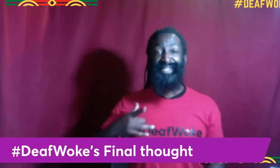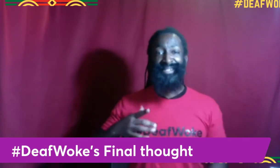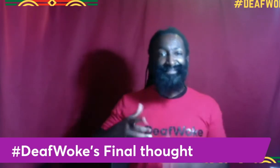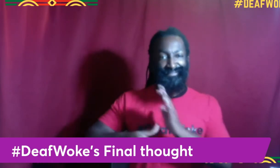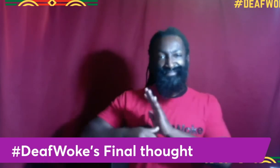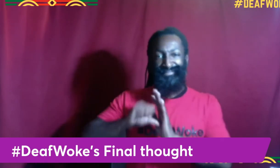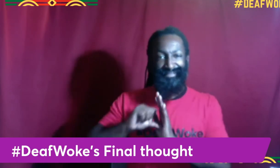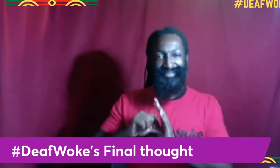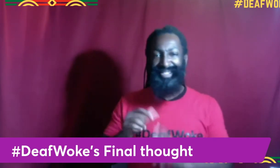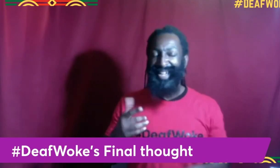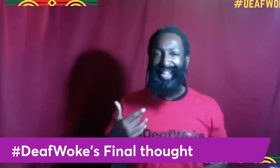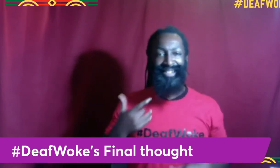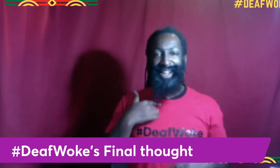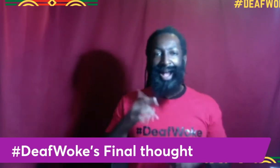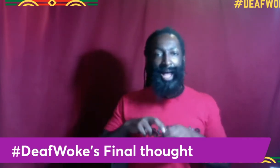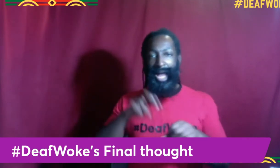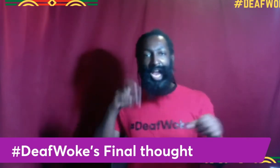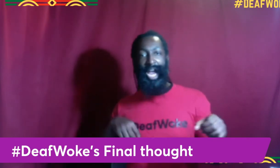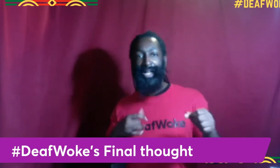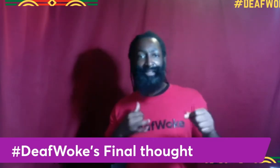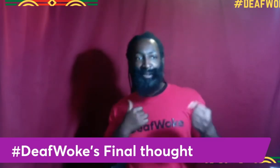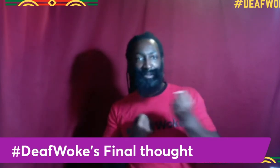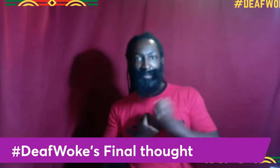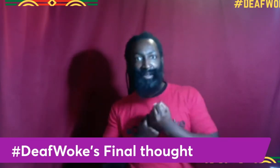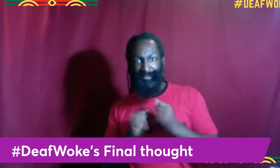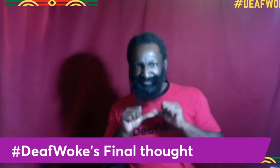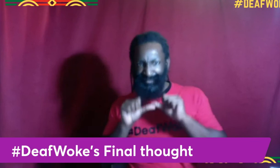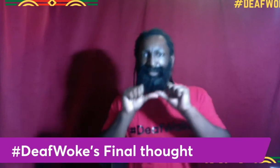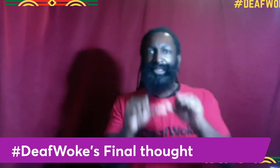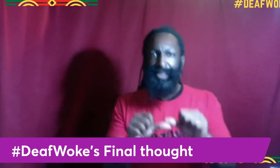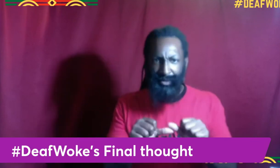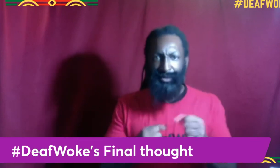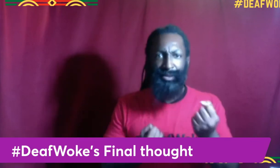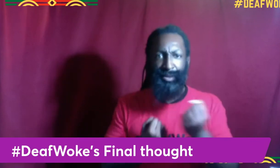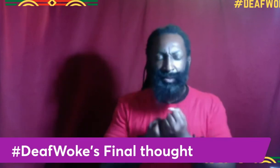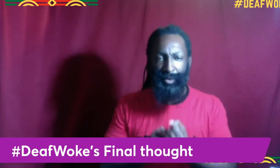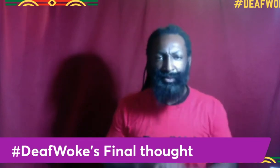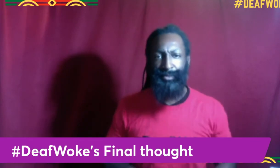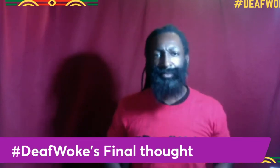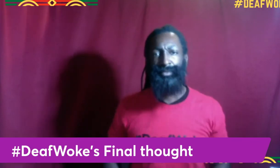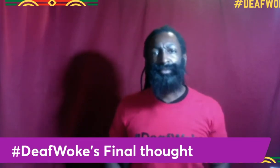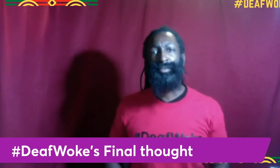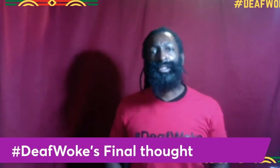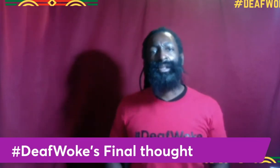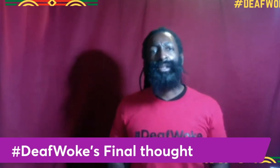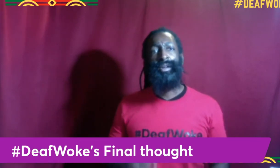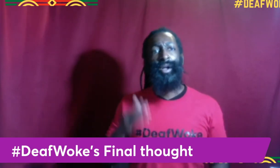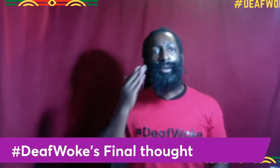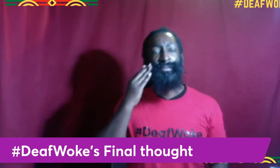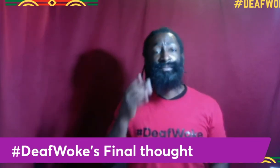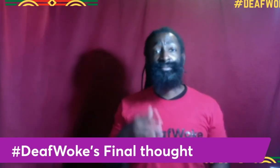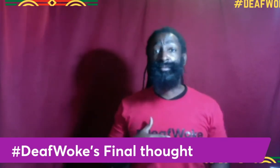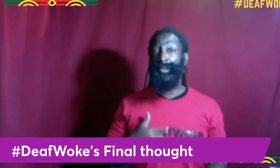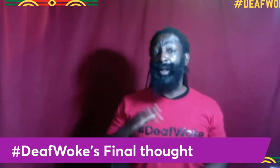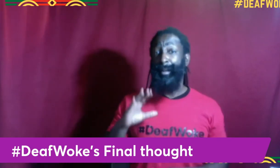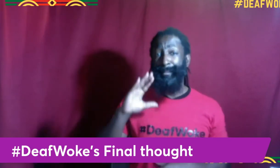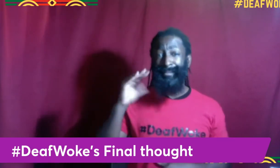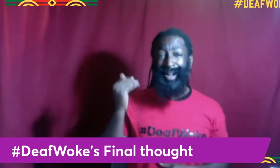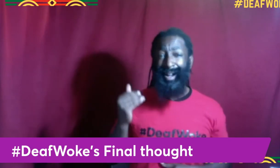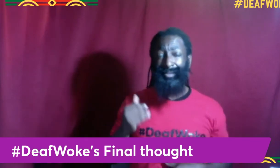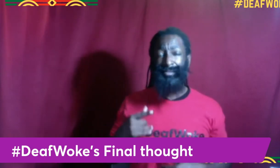And I try to fix those mistakes. And so I don't run